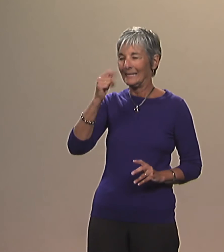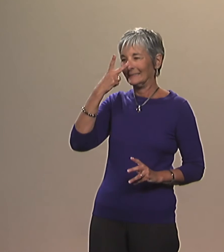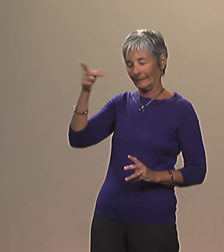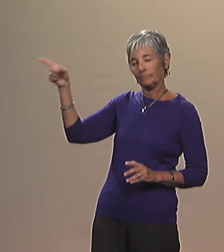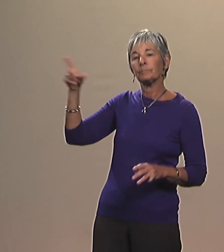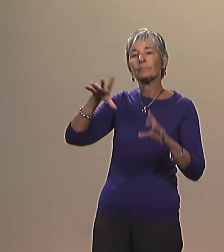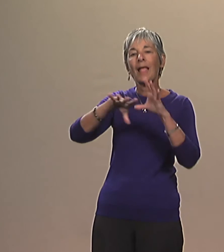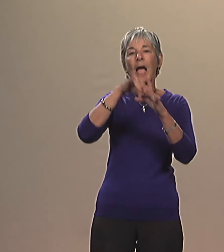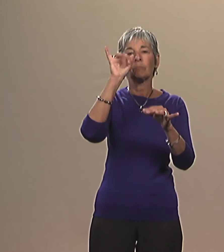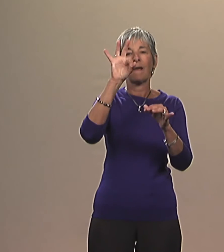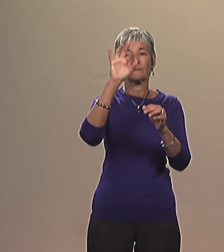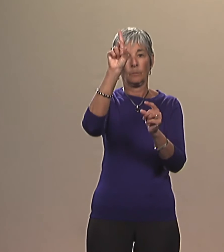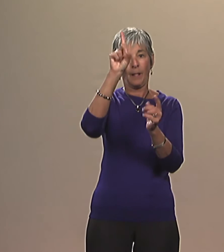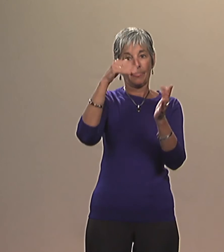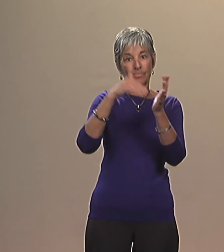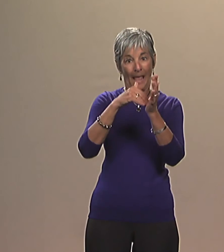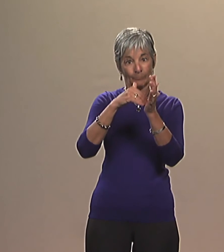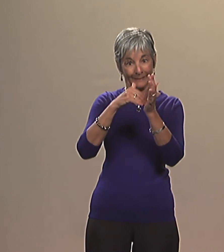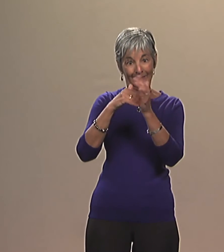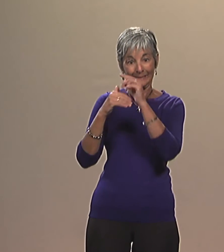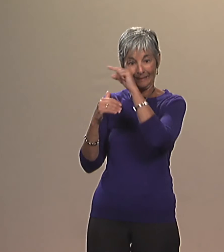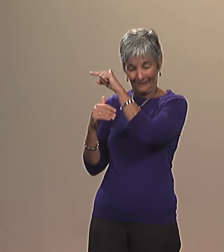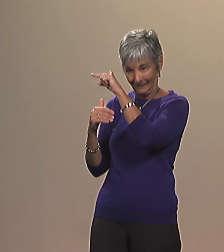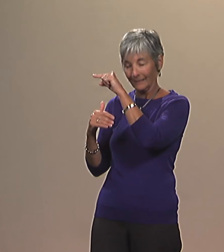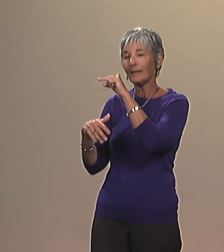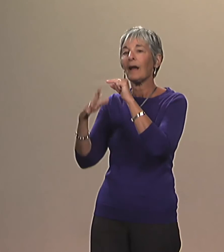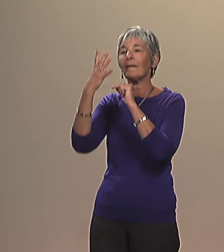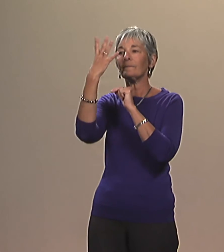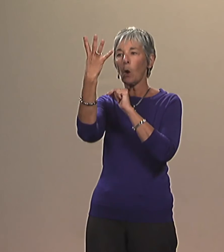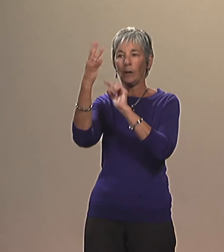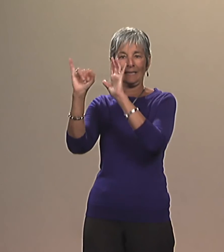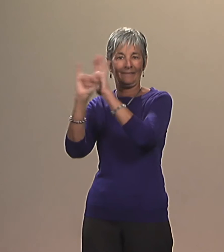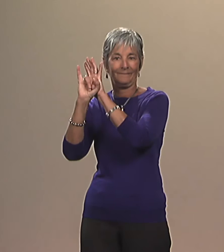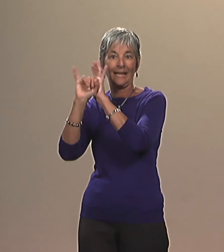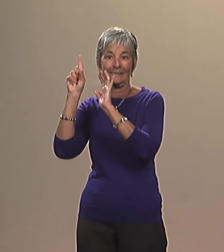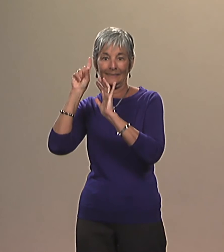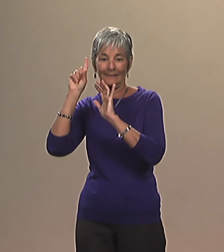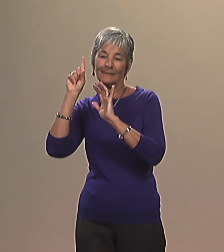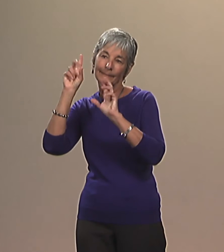Here you see that of 1,000 identified initially, 4 are determined to be deaf.